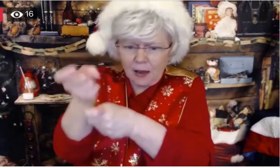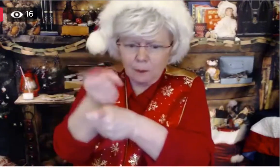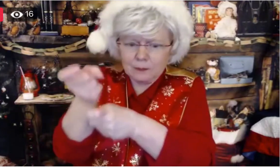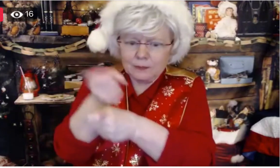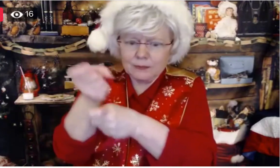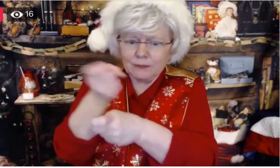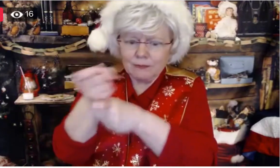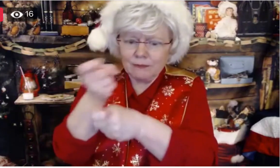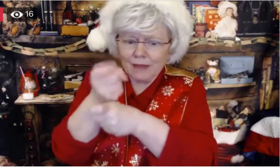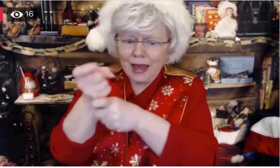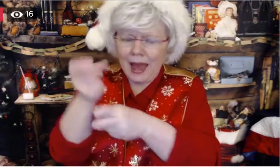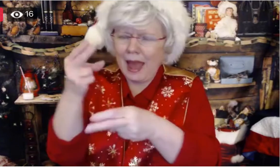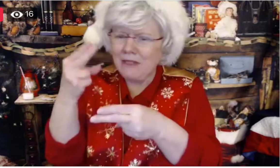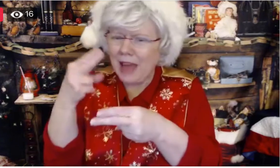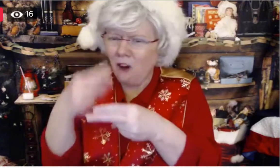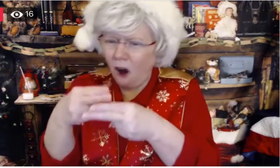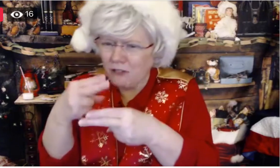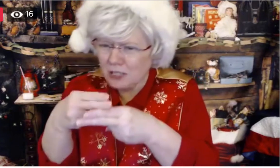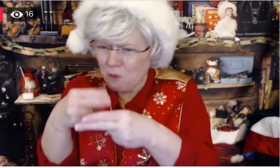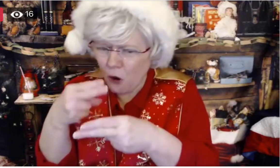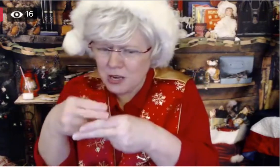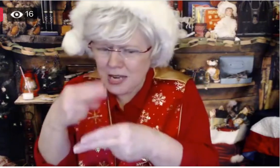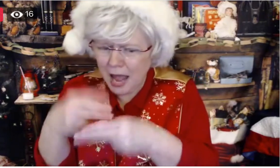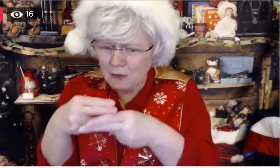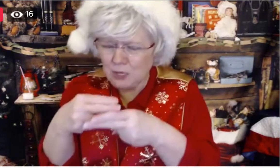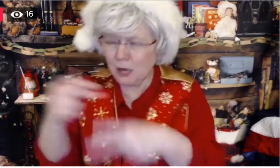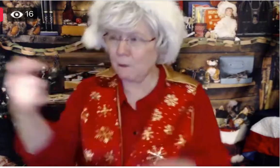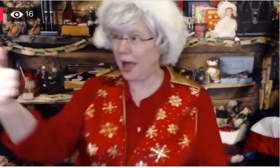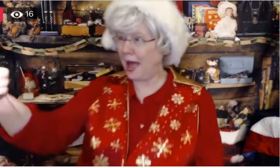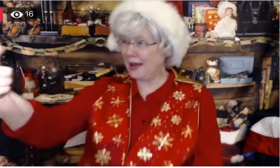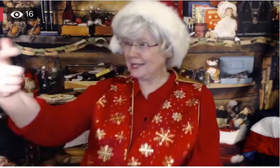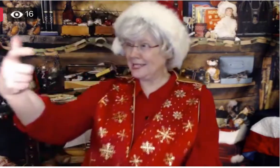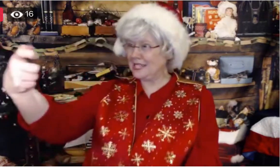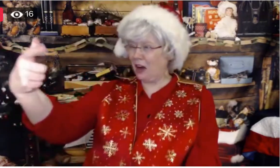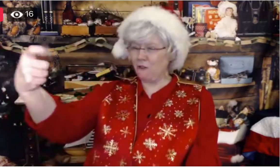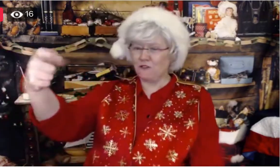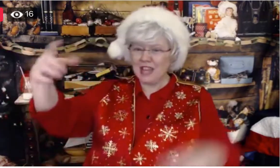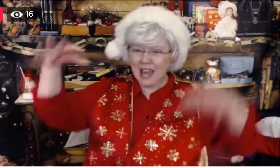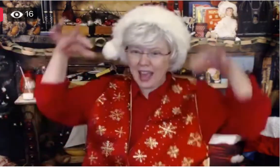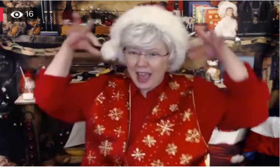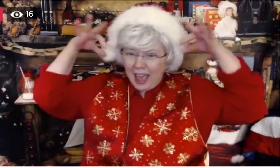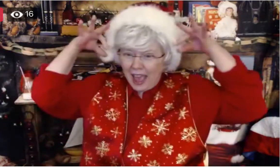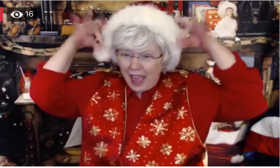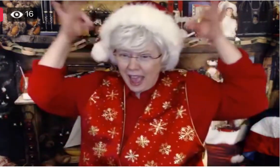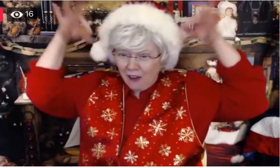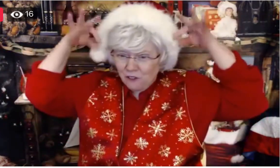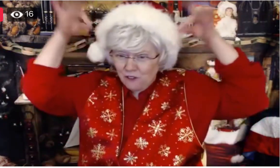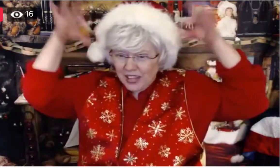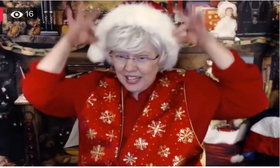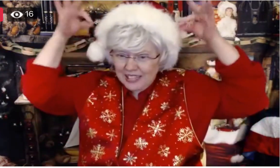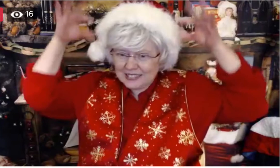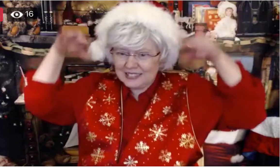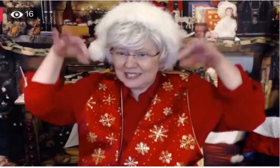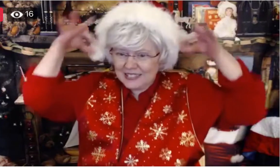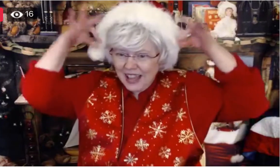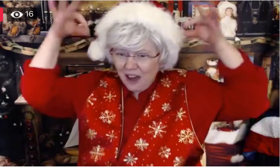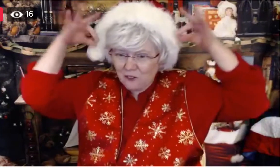him and they called him or named him Selfie Elfie.